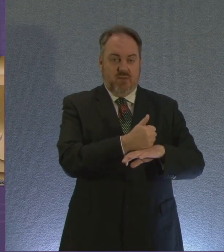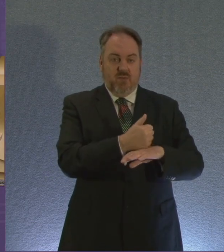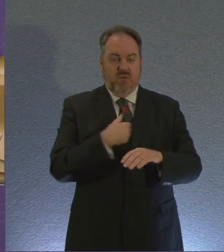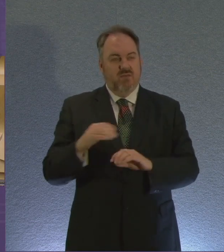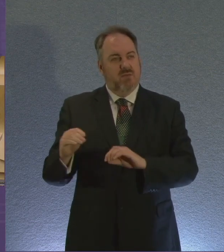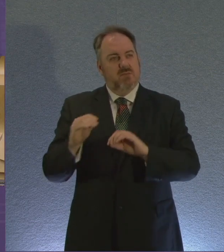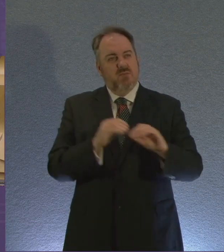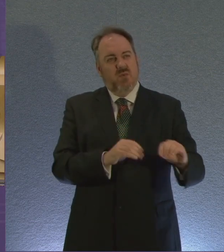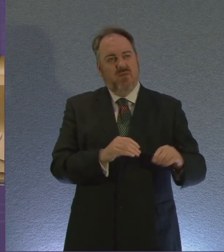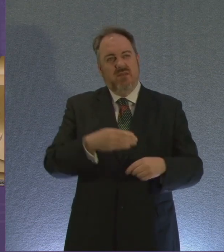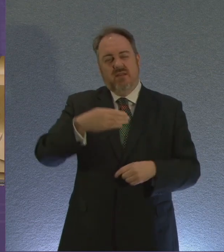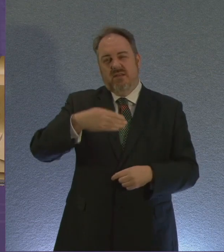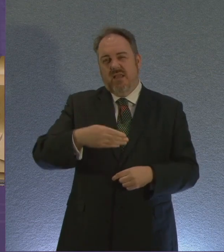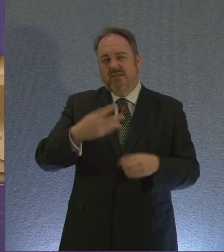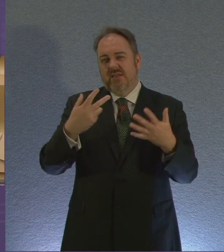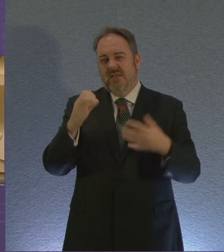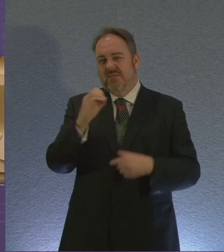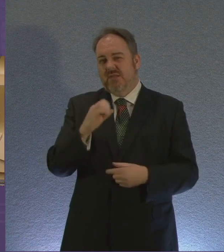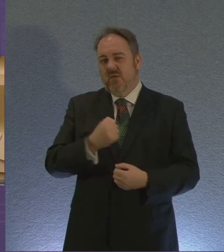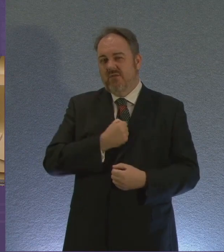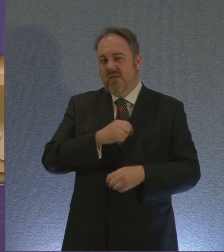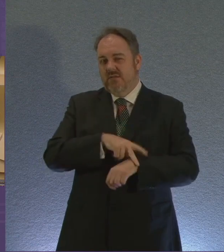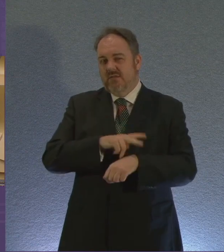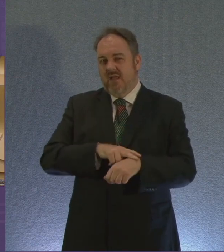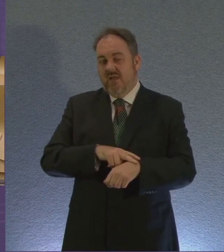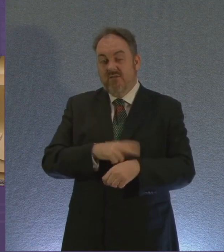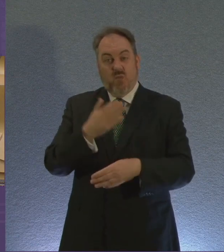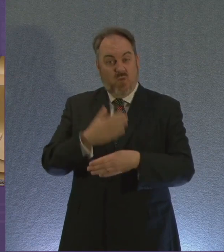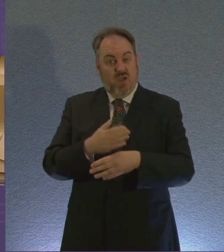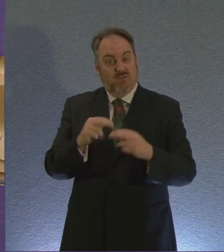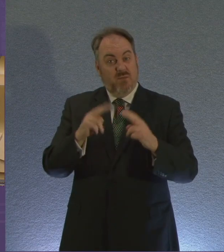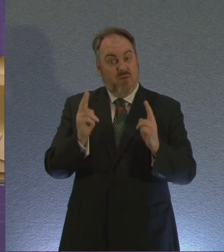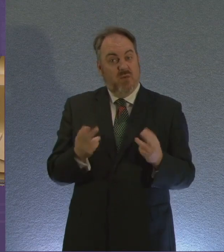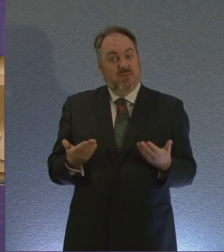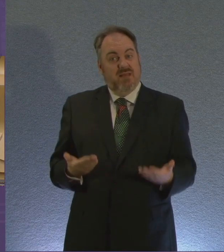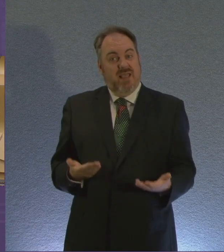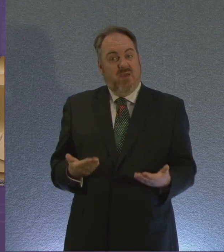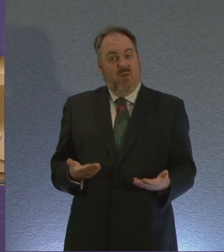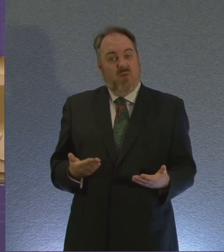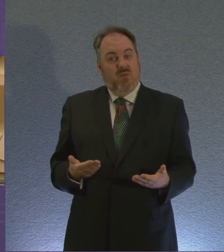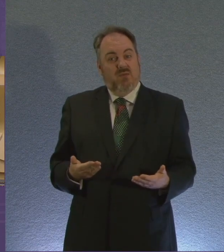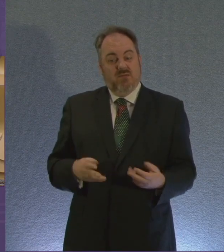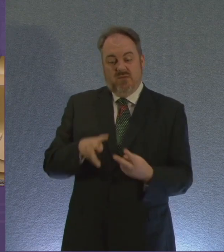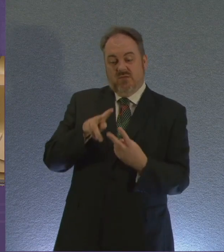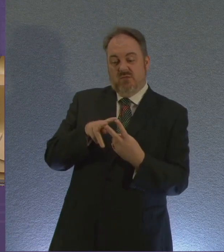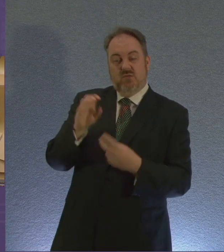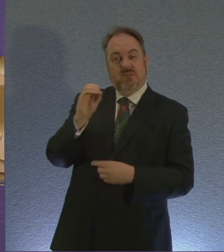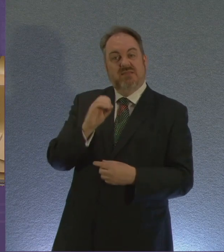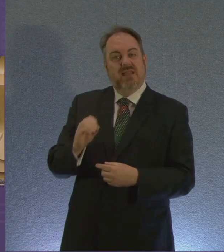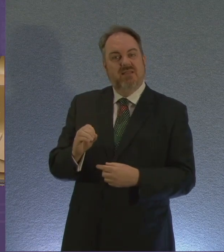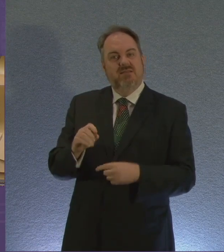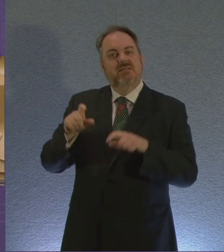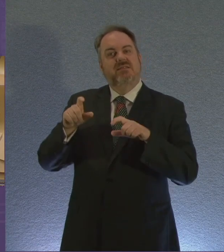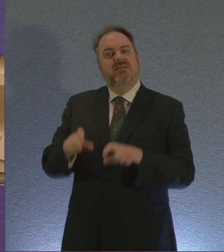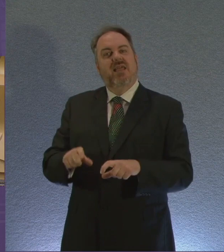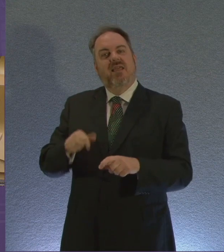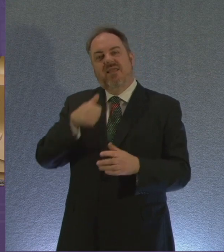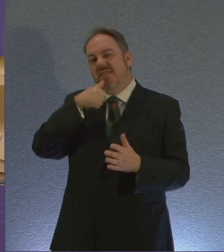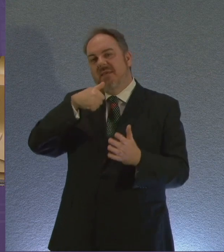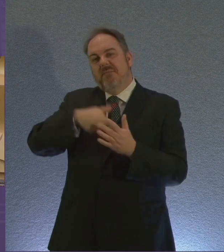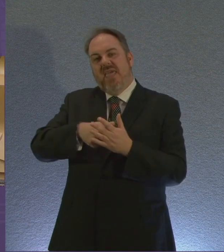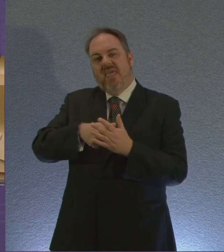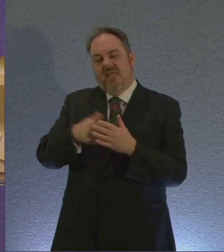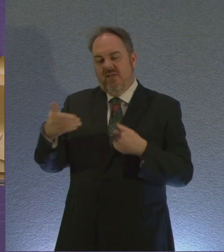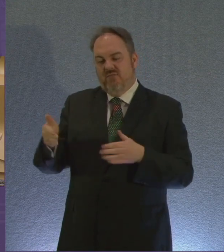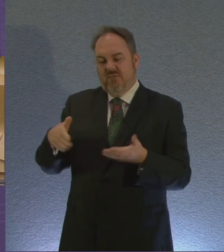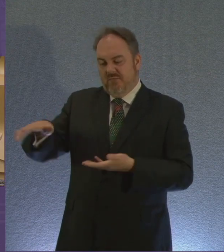think, of our staff are now working from home. Effectively, the only people who are not are those in our mailroom in Dundee House, to ensure that we're